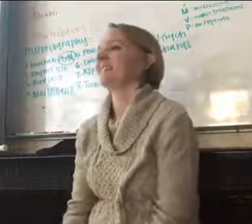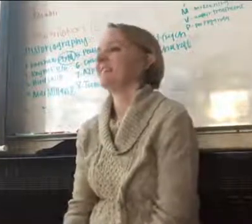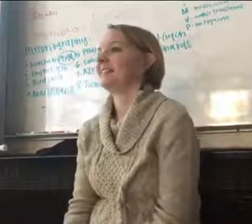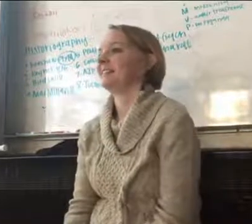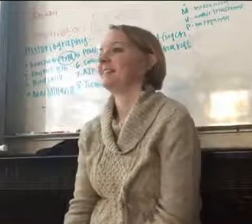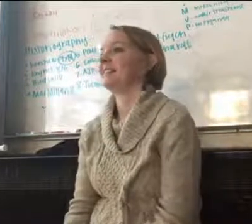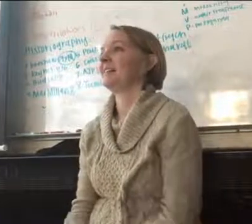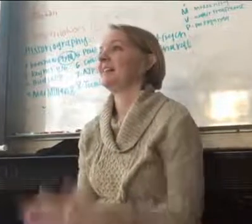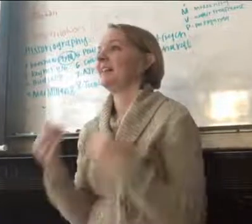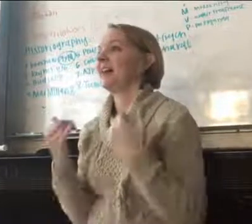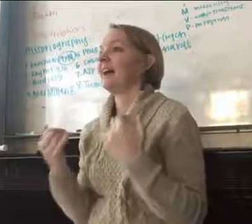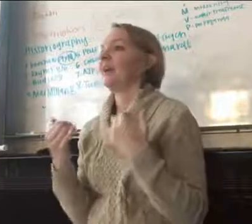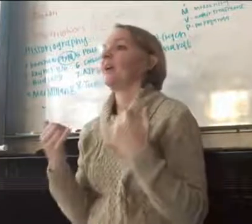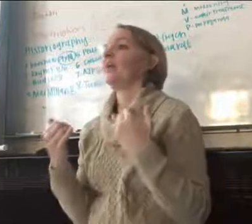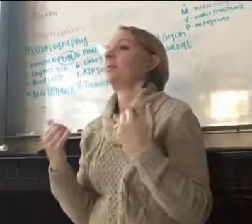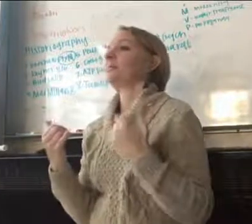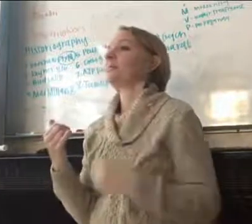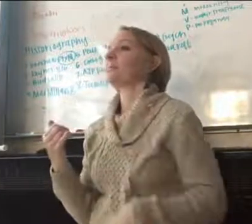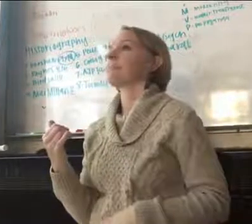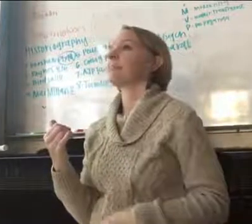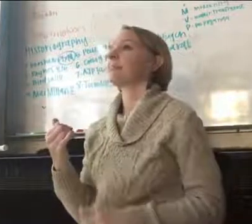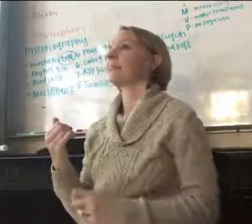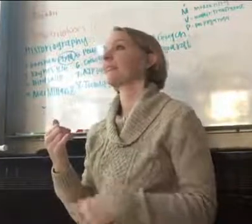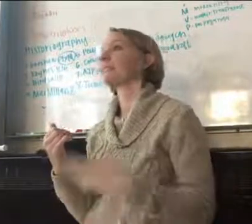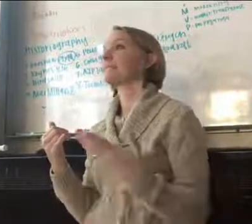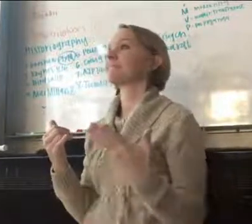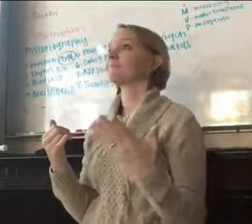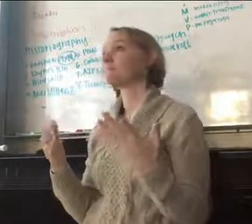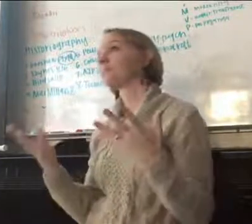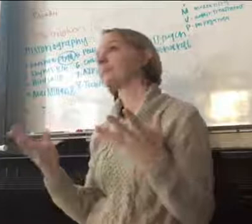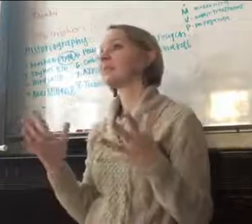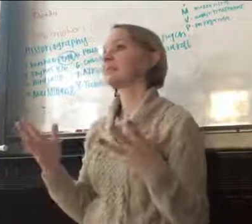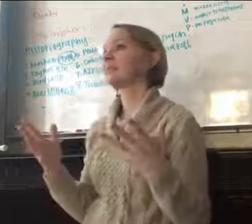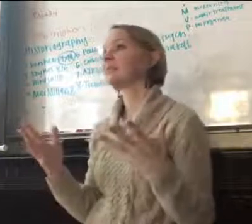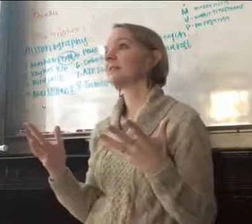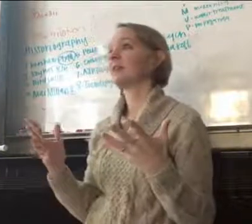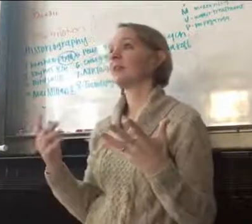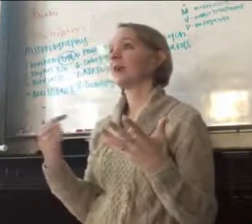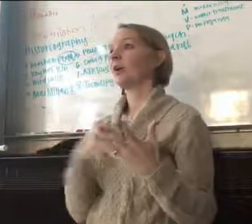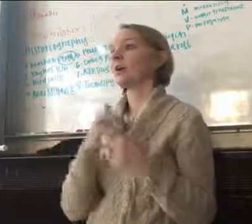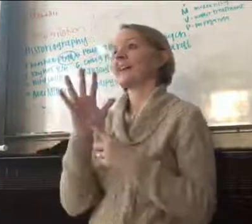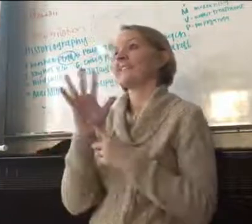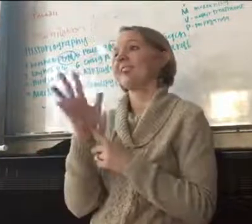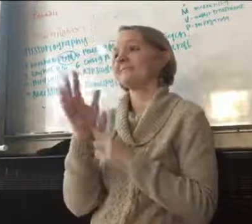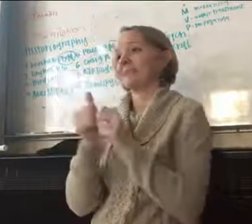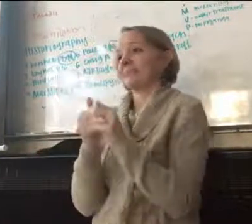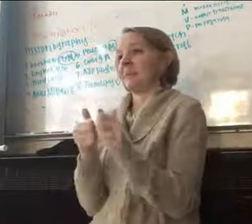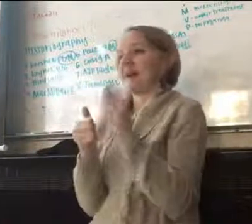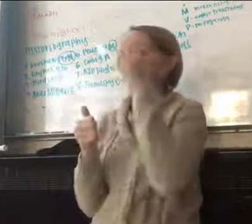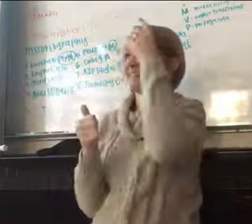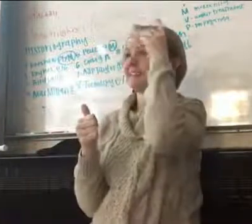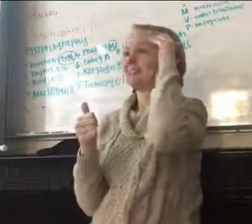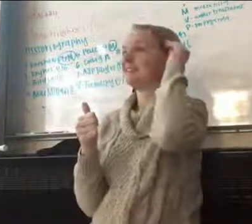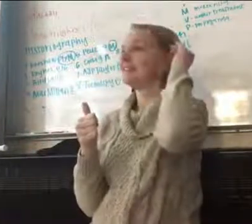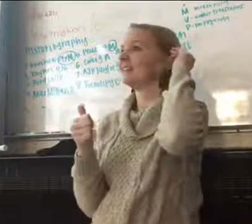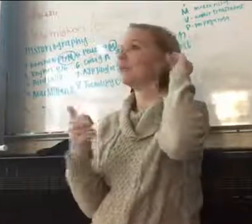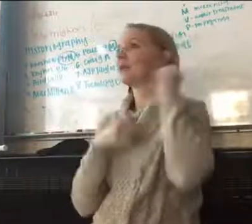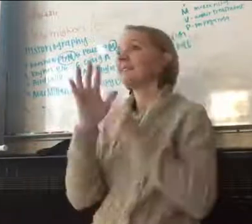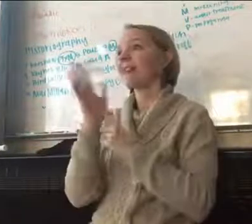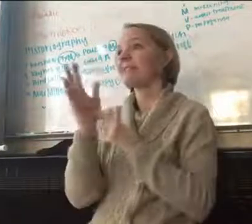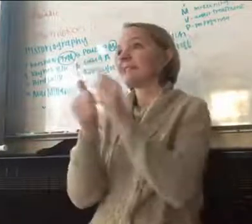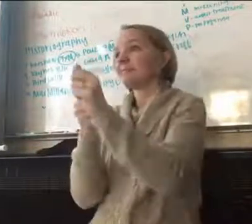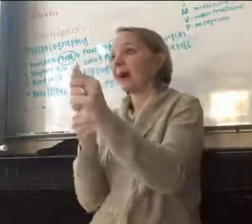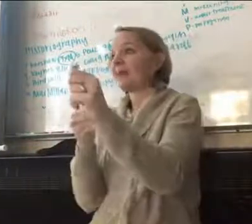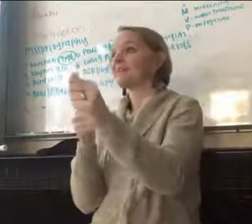Now, we're kind of going to have to, we're like 5 minutes behind, so we didn't get to the